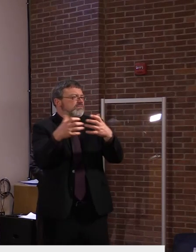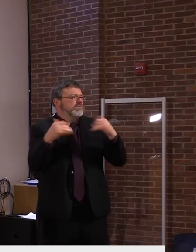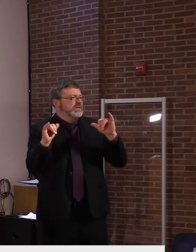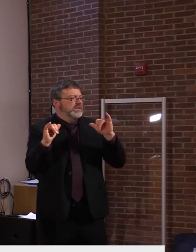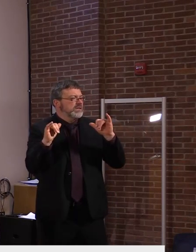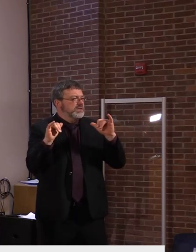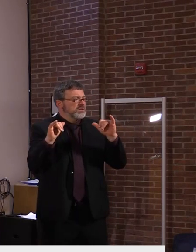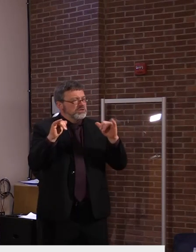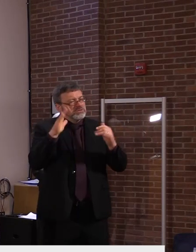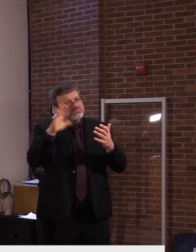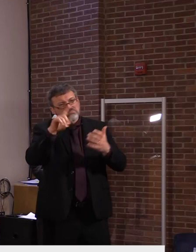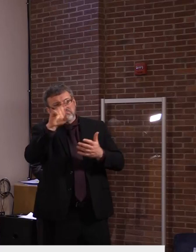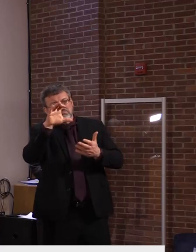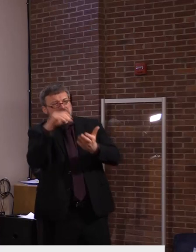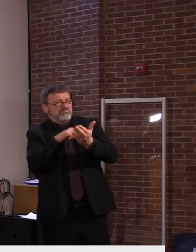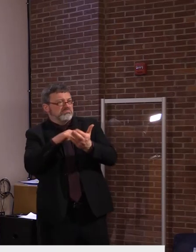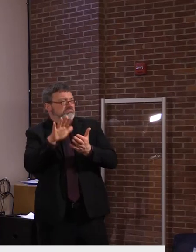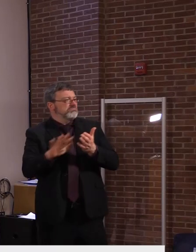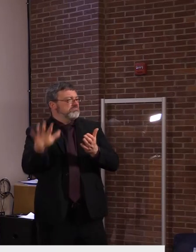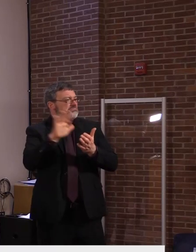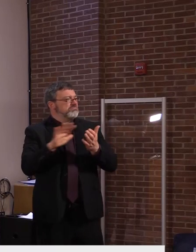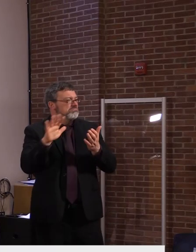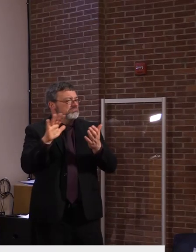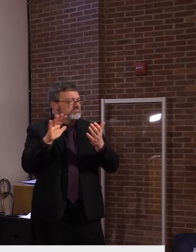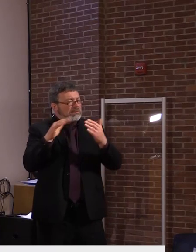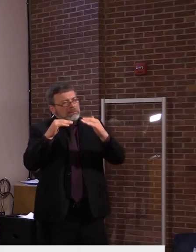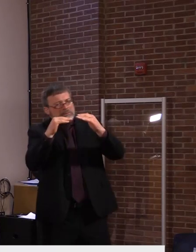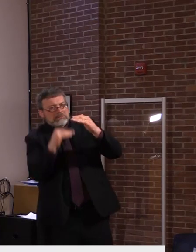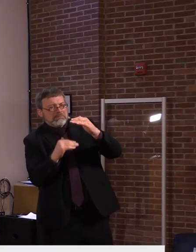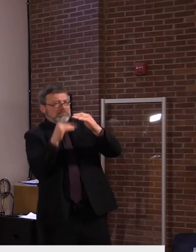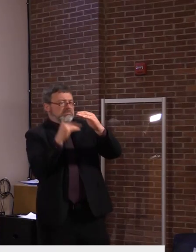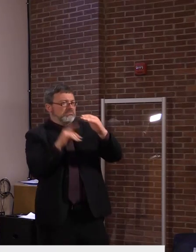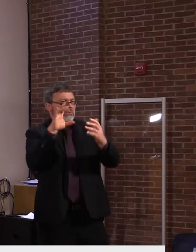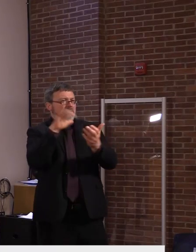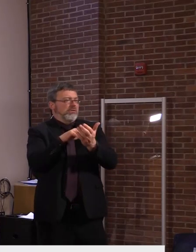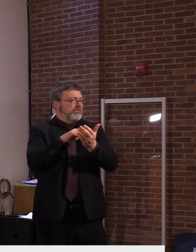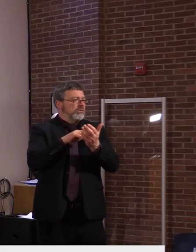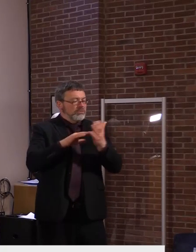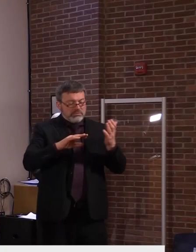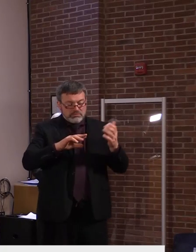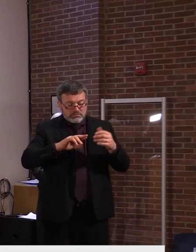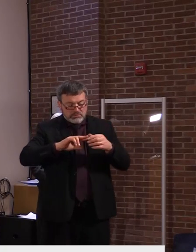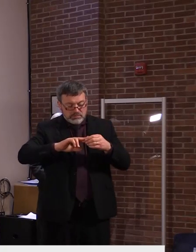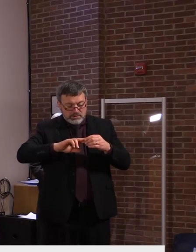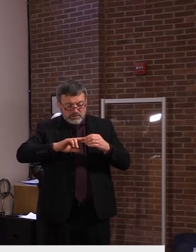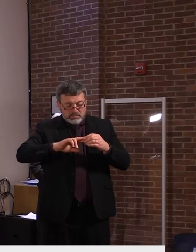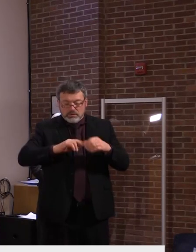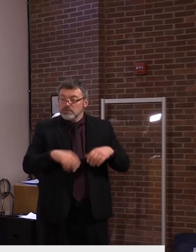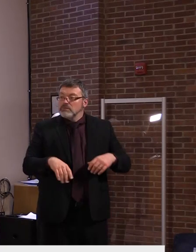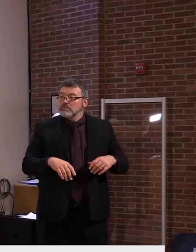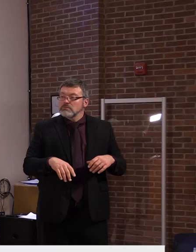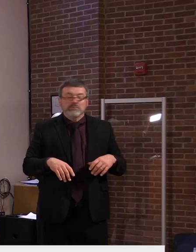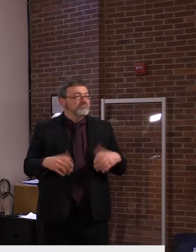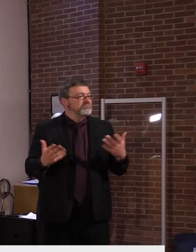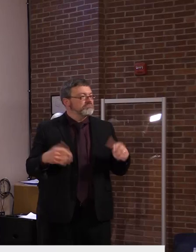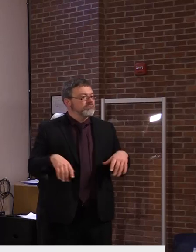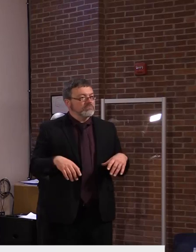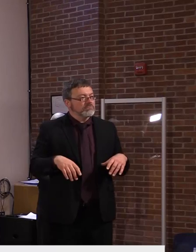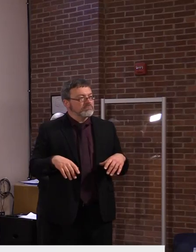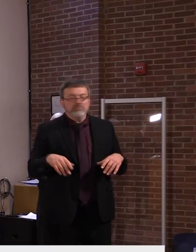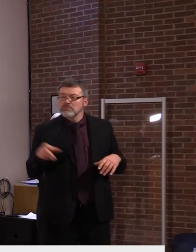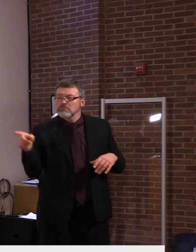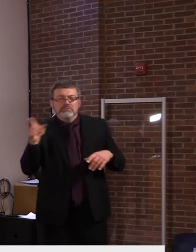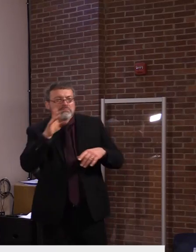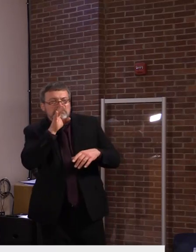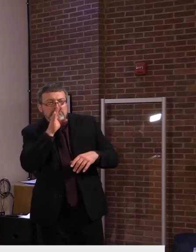maybe unvaccinated, maybe a little less. That might be a Mike Commissioner Pichak question. And there are